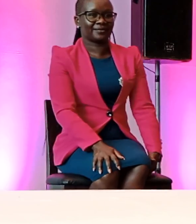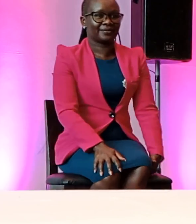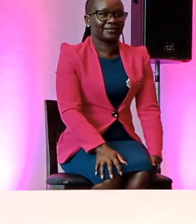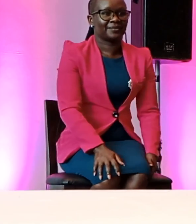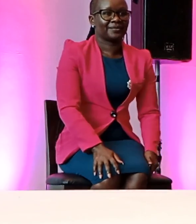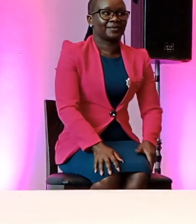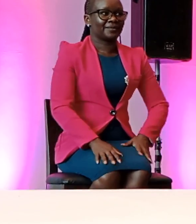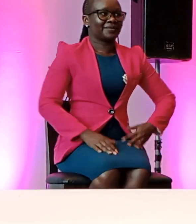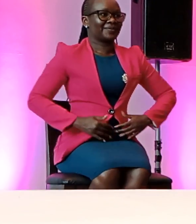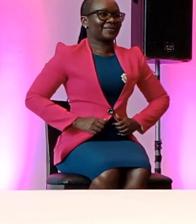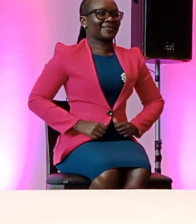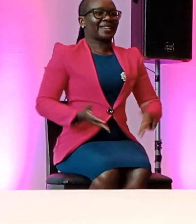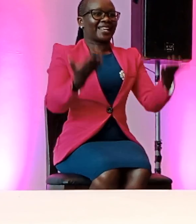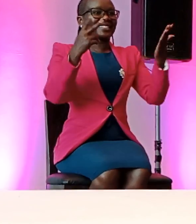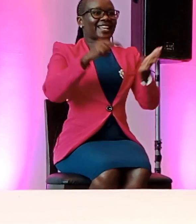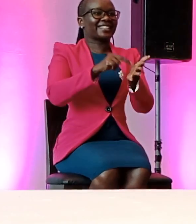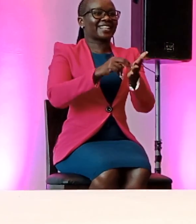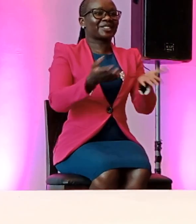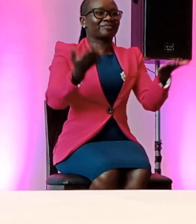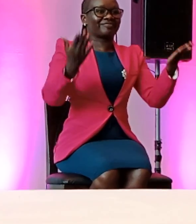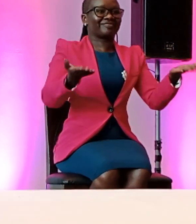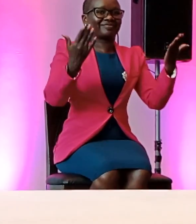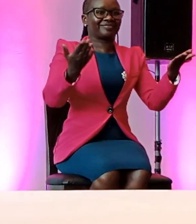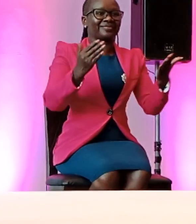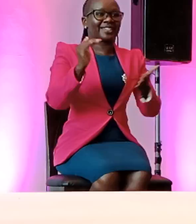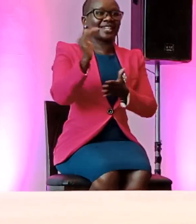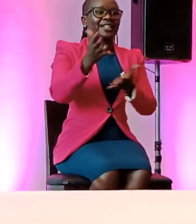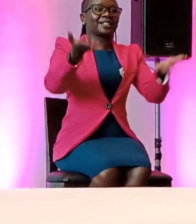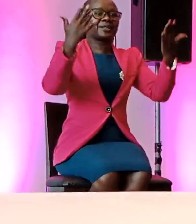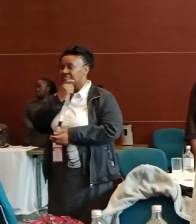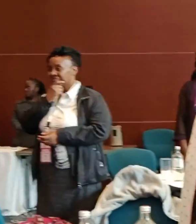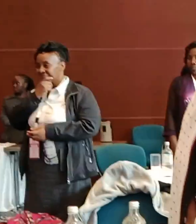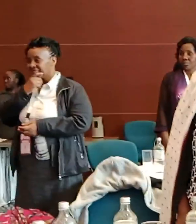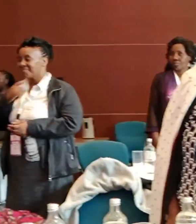Standing ovation, and when you do stand, I will ask you to remain